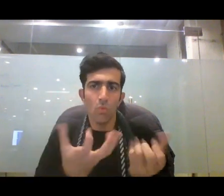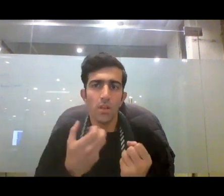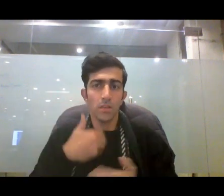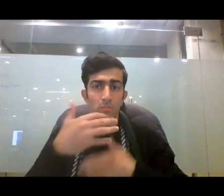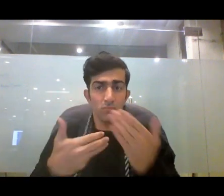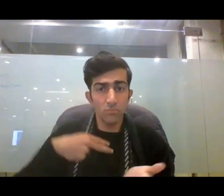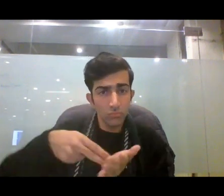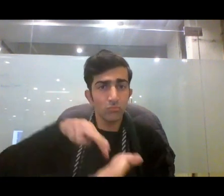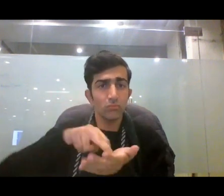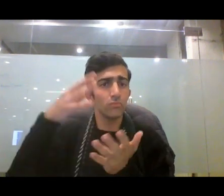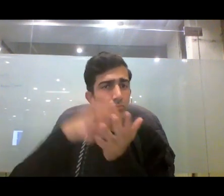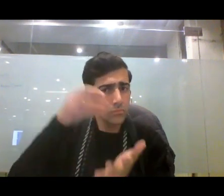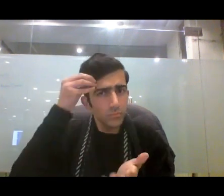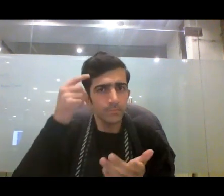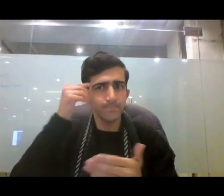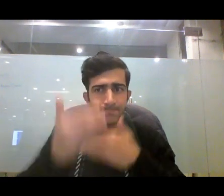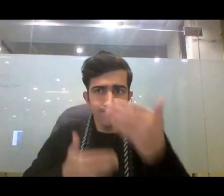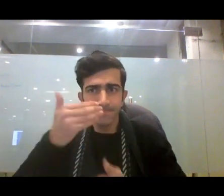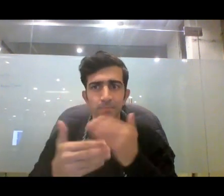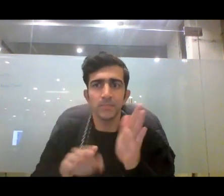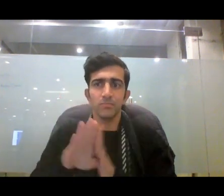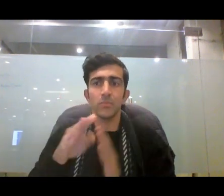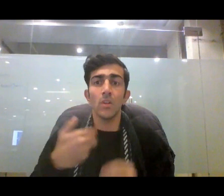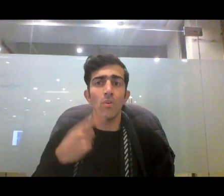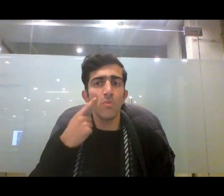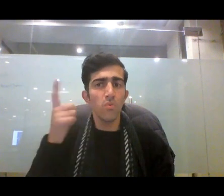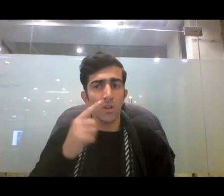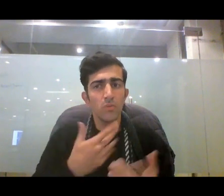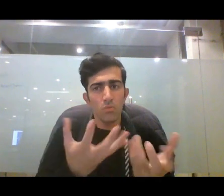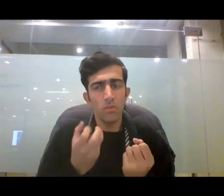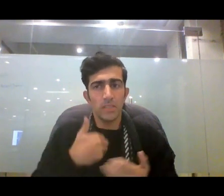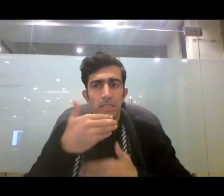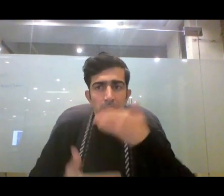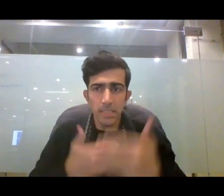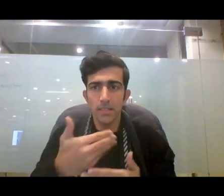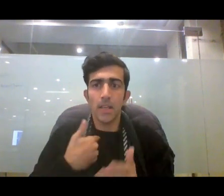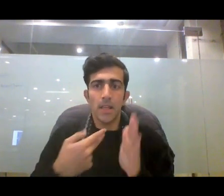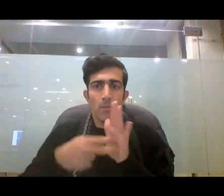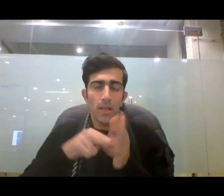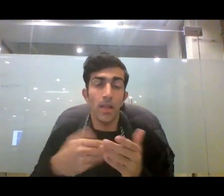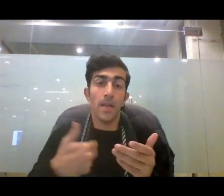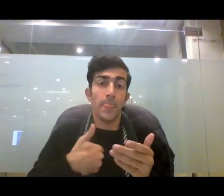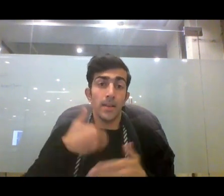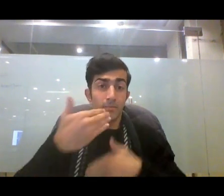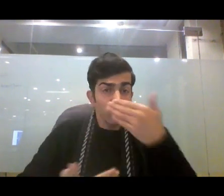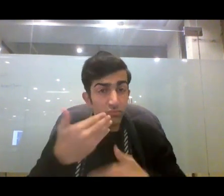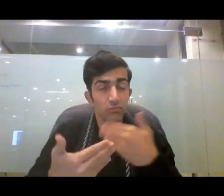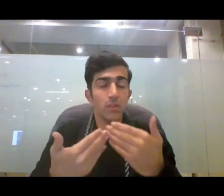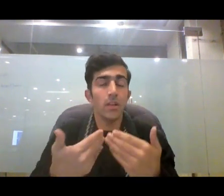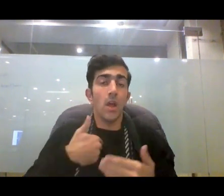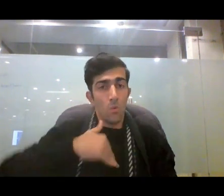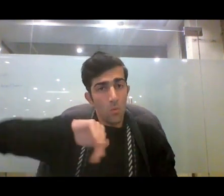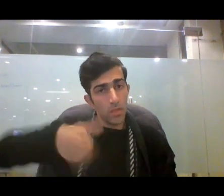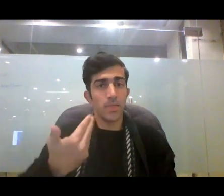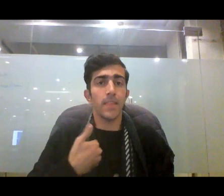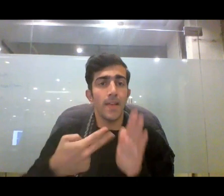IT work of my sister, I always get curious that how I how can I learn about the